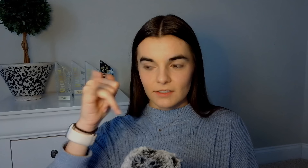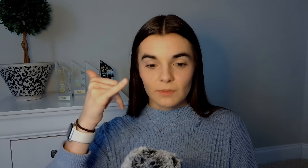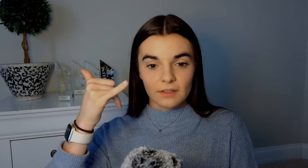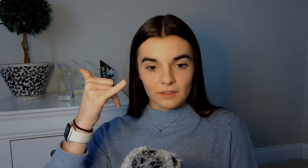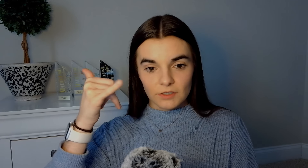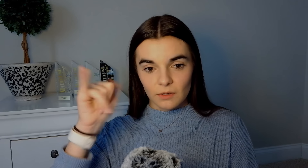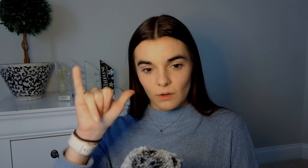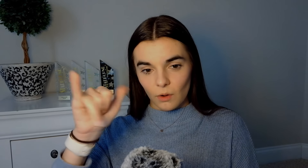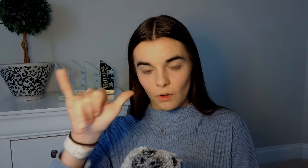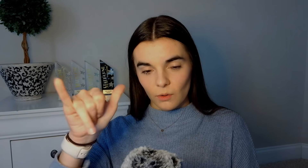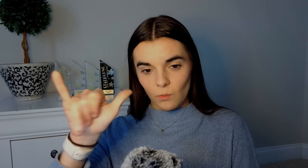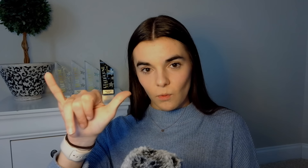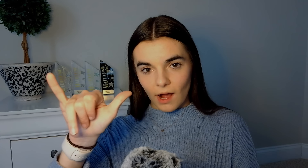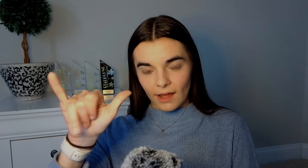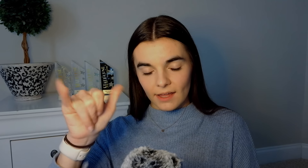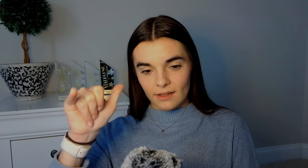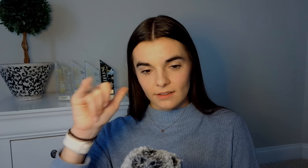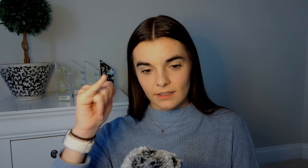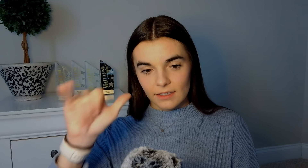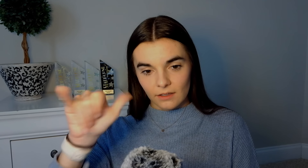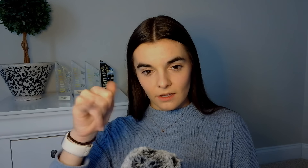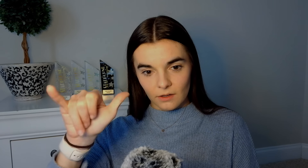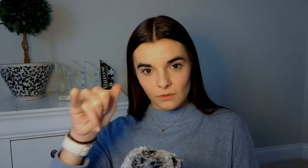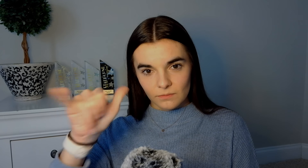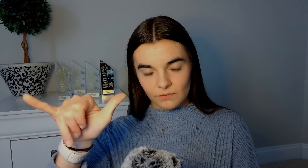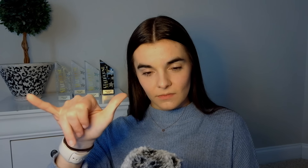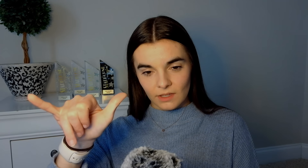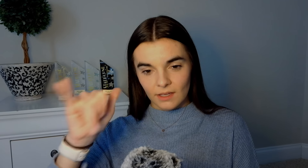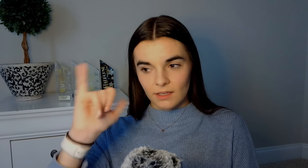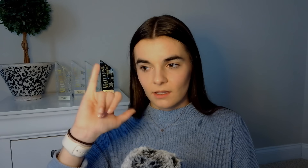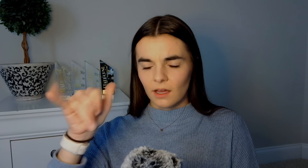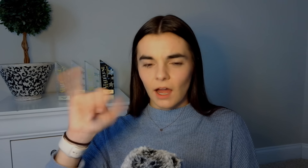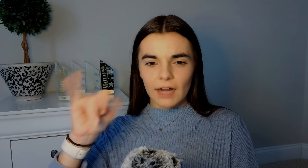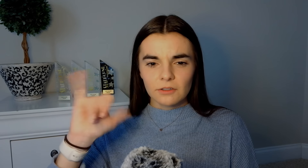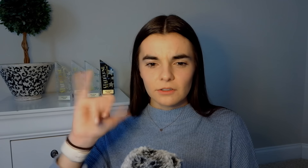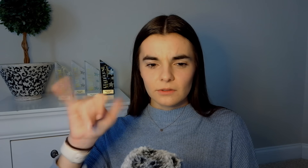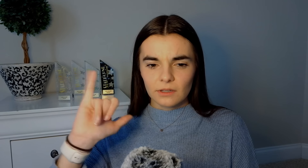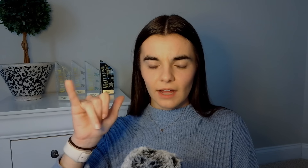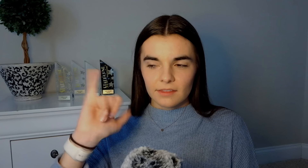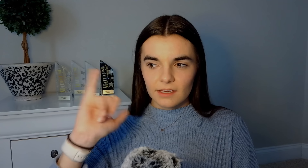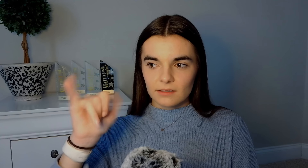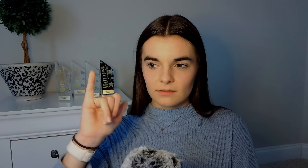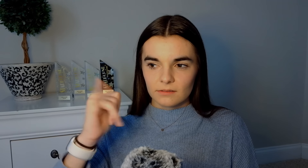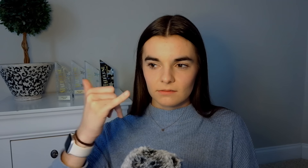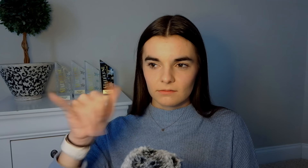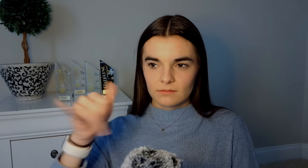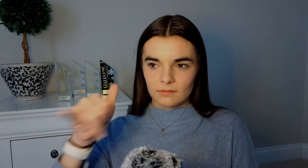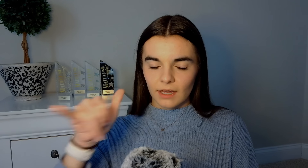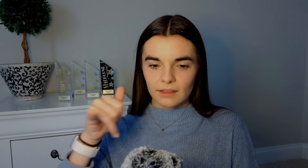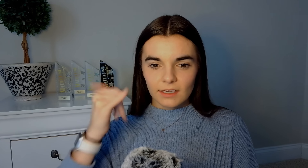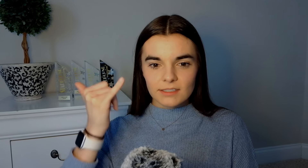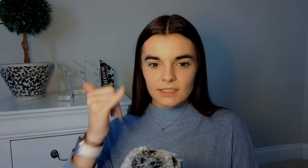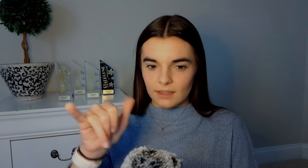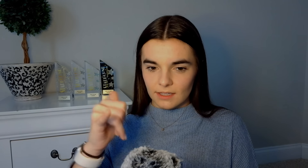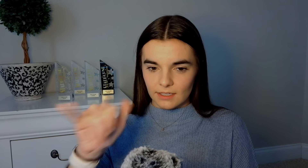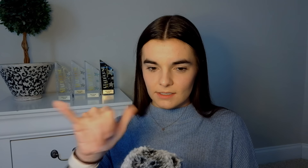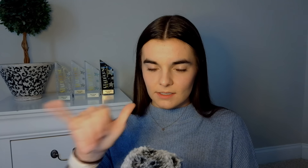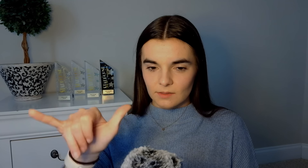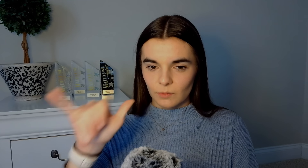with. So Y, yellow. I don't know. I think it's like this, but I